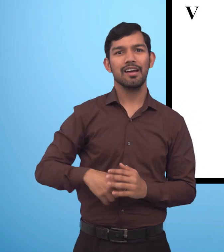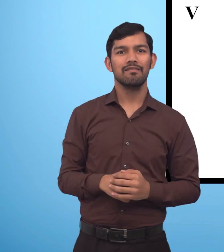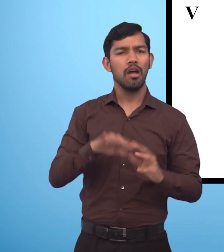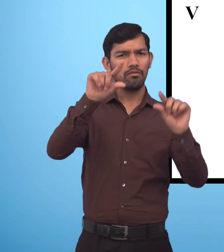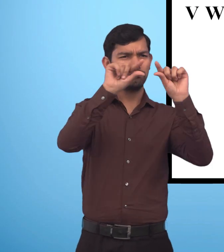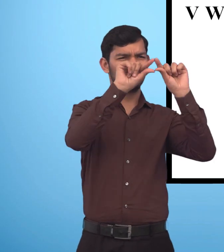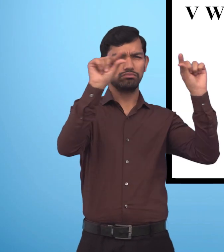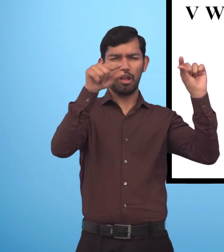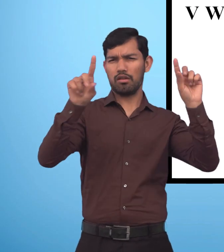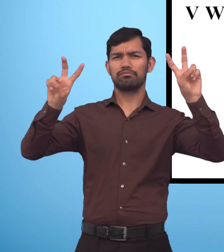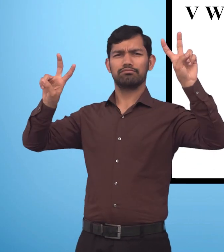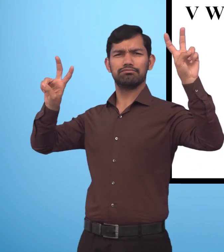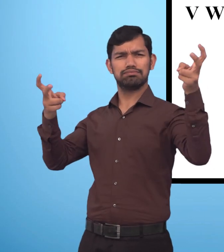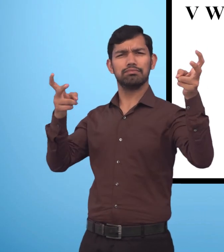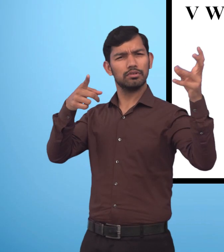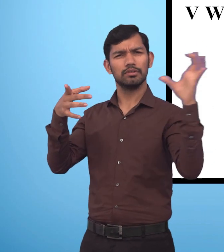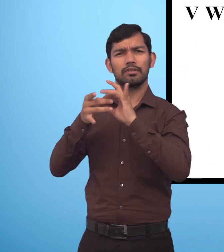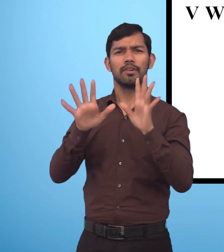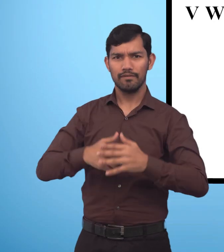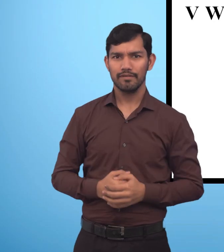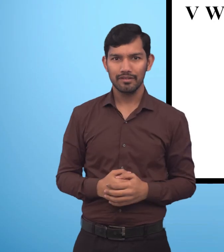5. What does the sentence